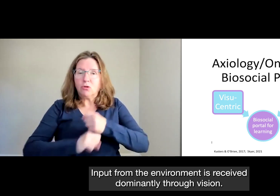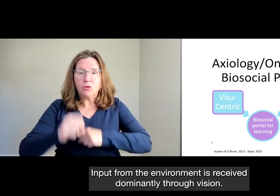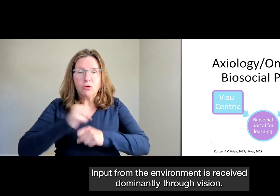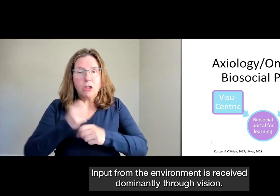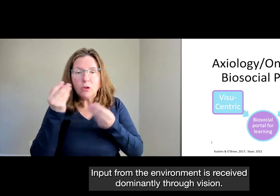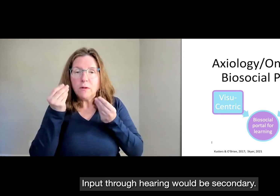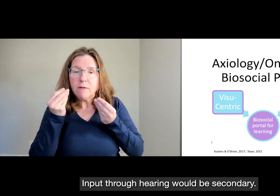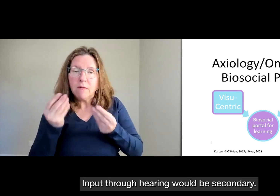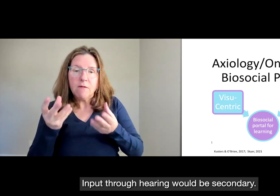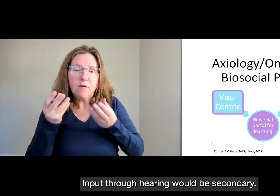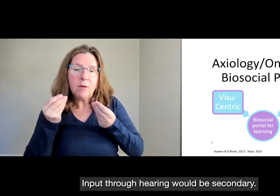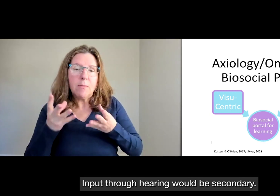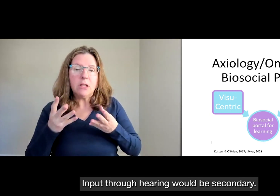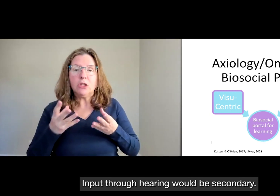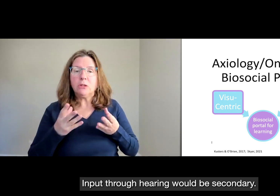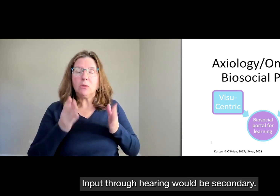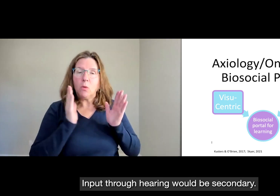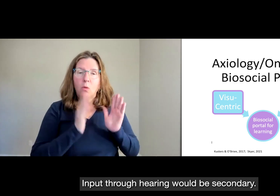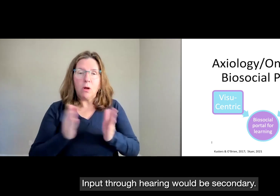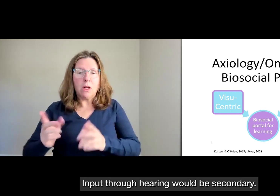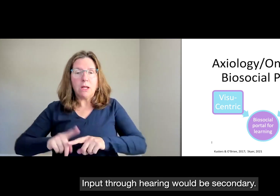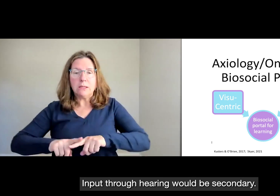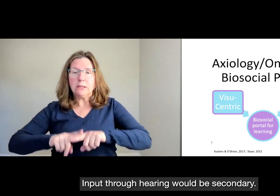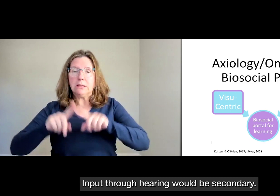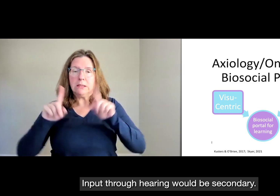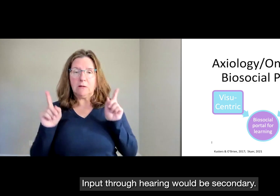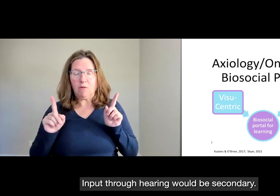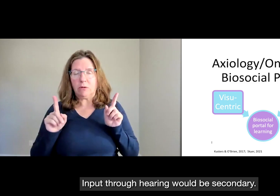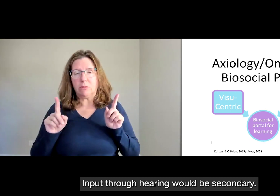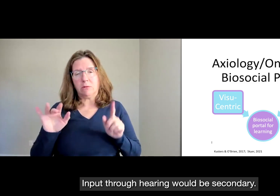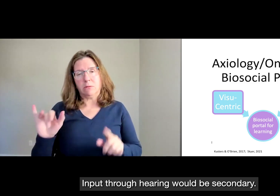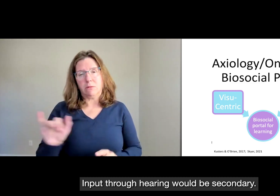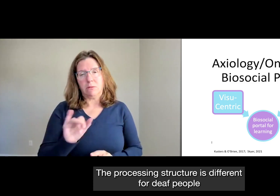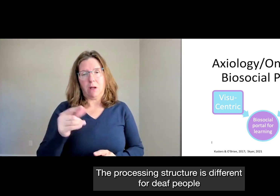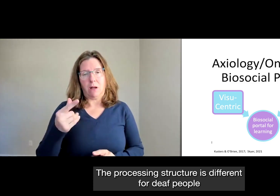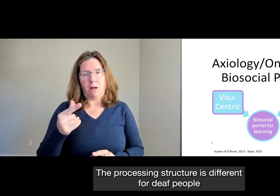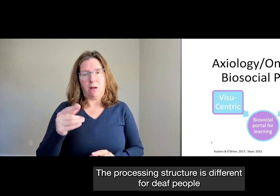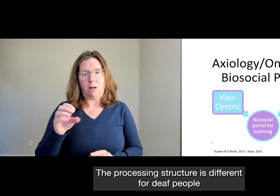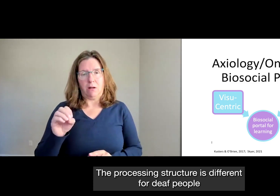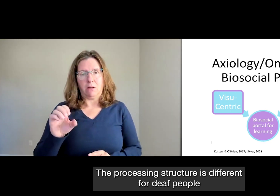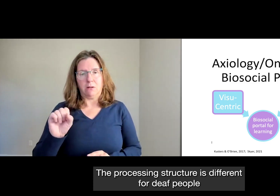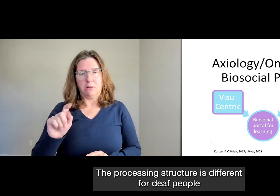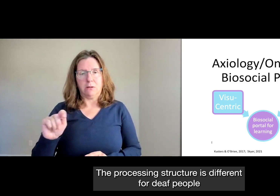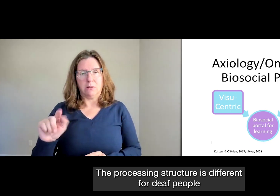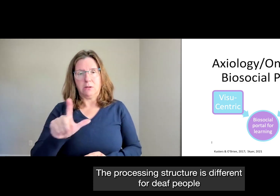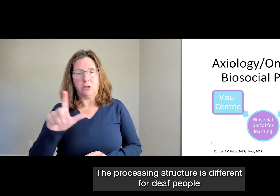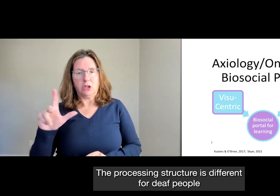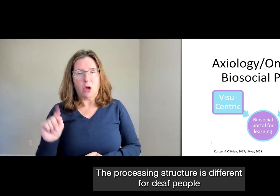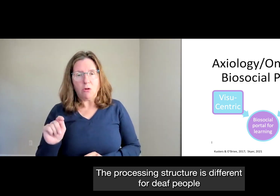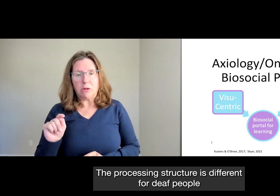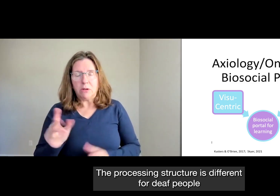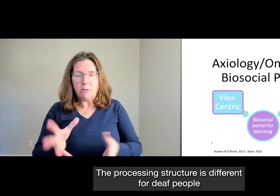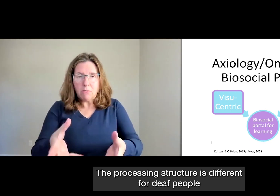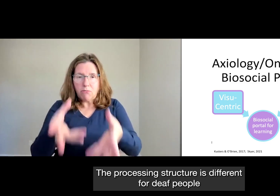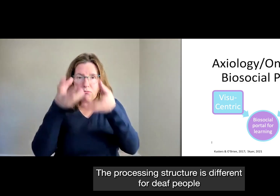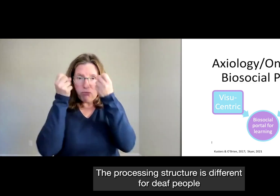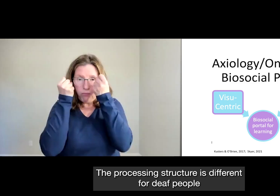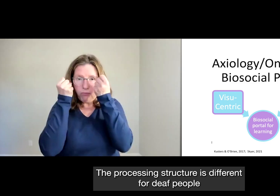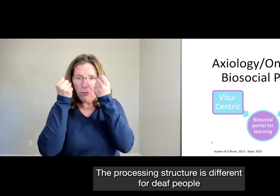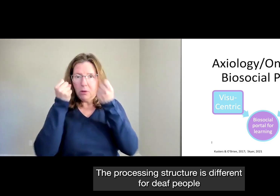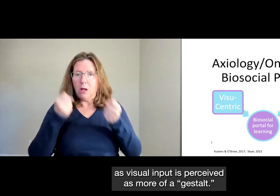vision. Input through hearing would be secondary. The processing structure is different for deaf